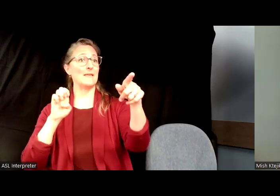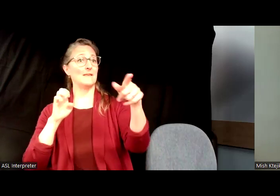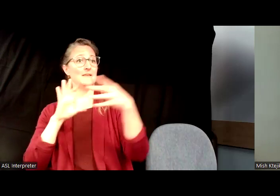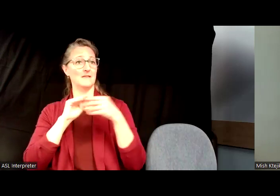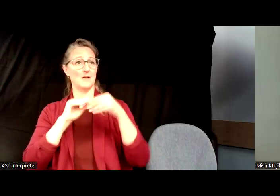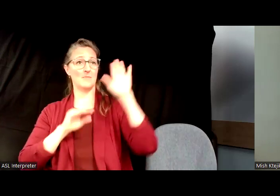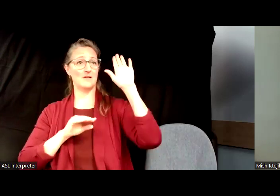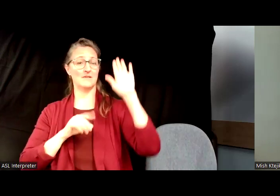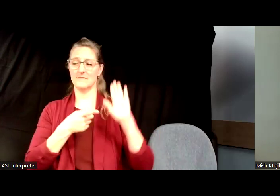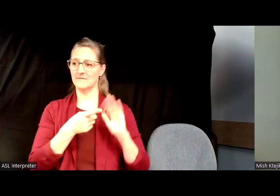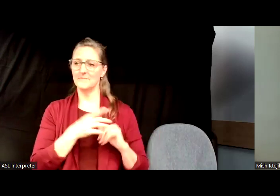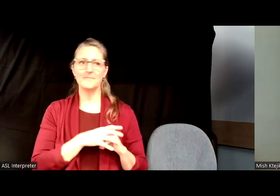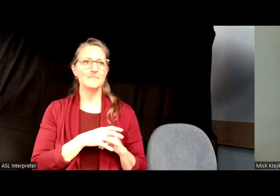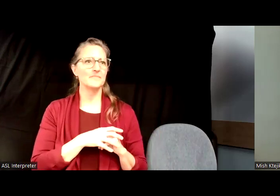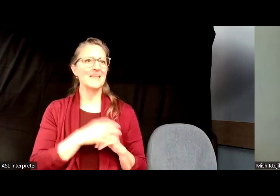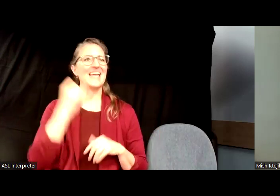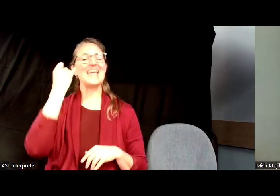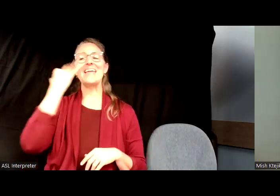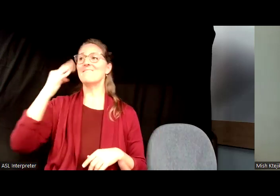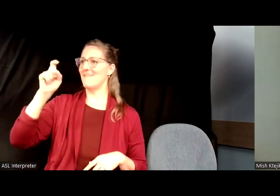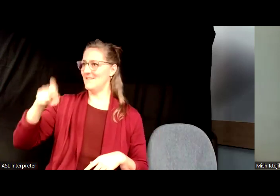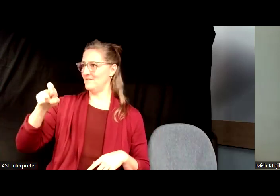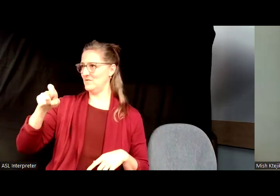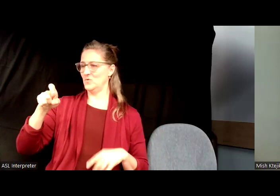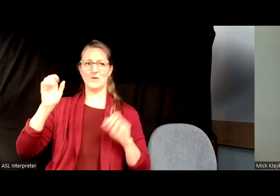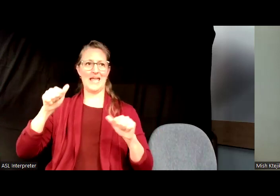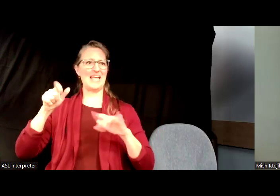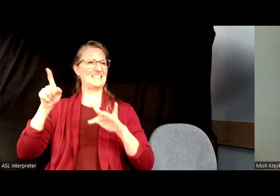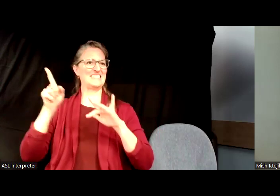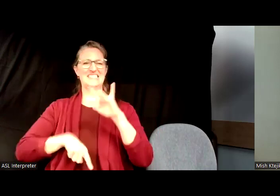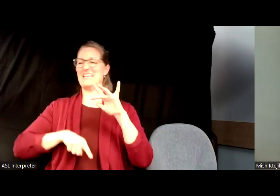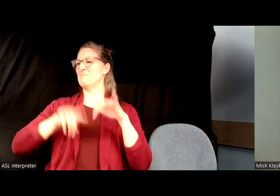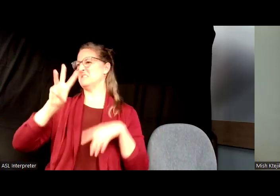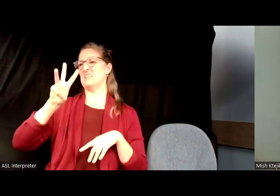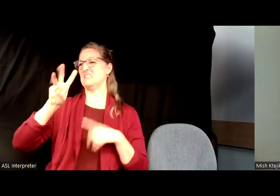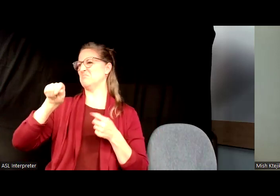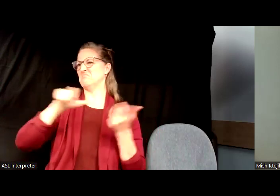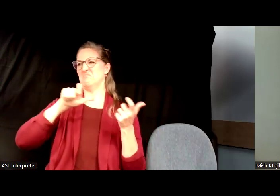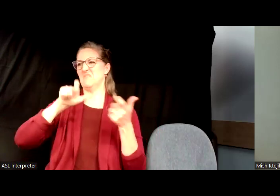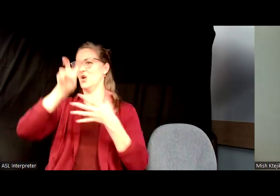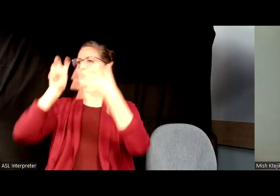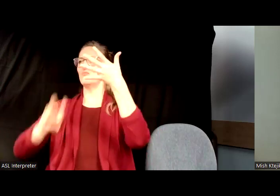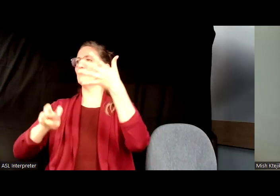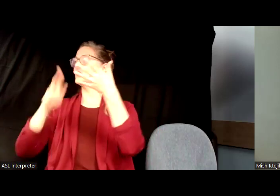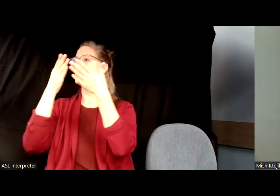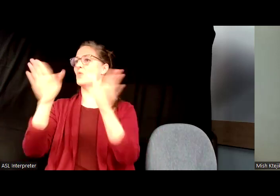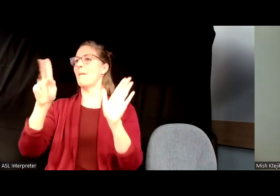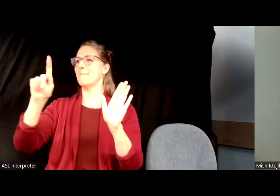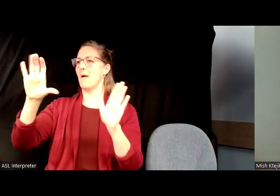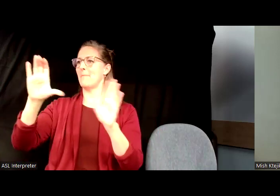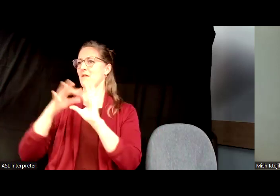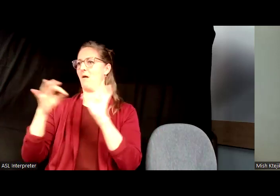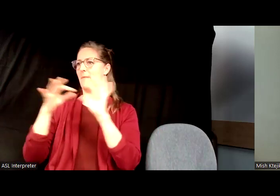Sammy? If necessary, we can skip right over 6, you go right to public comment.